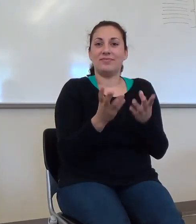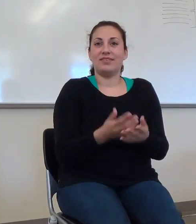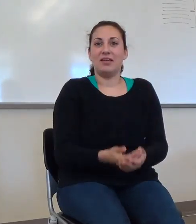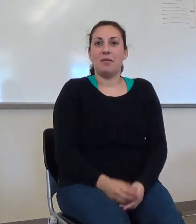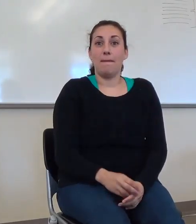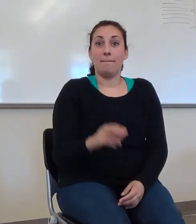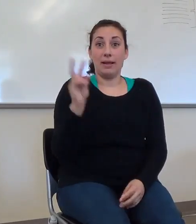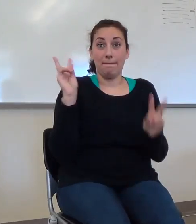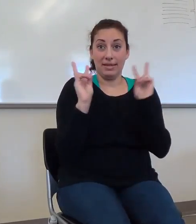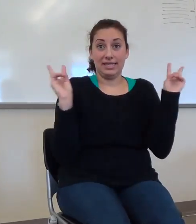part.